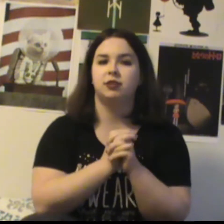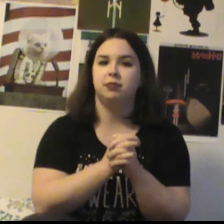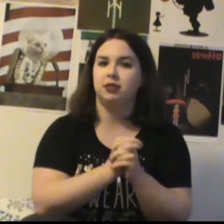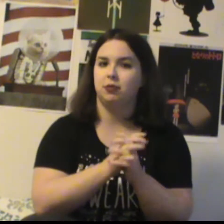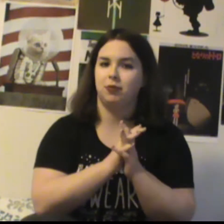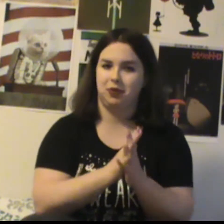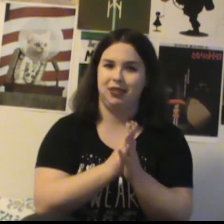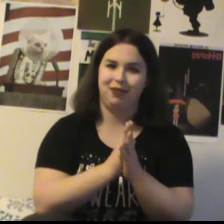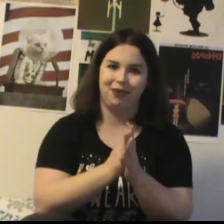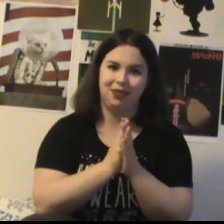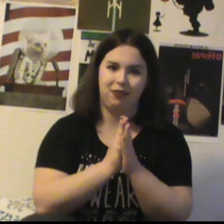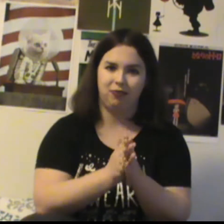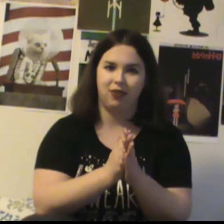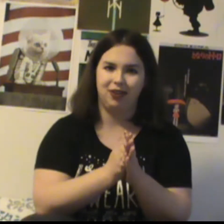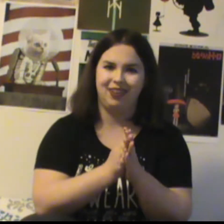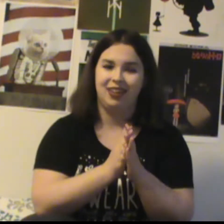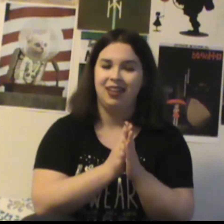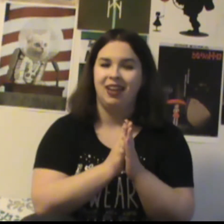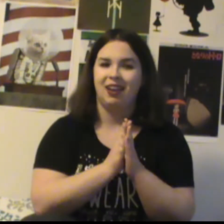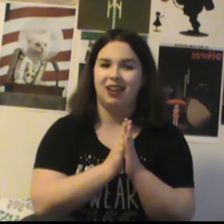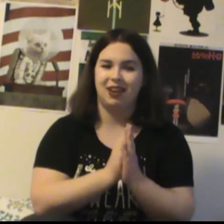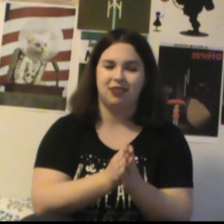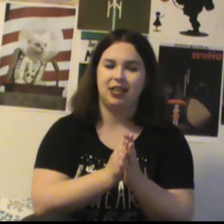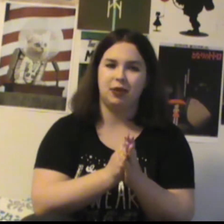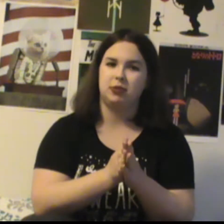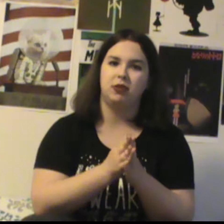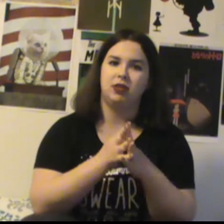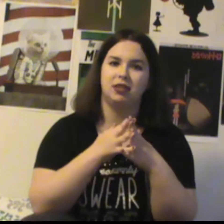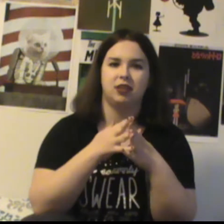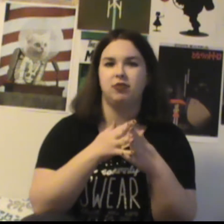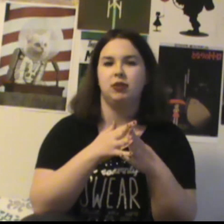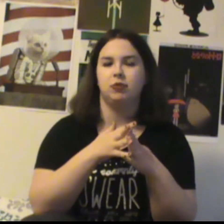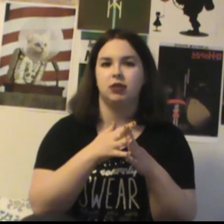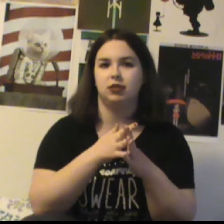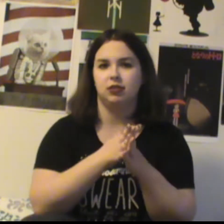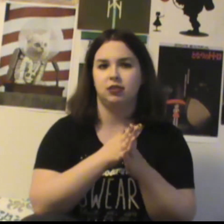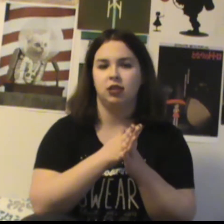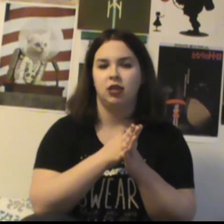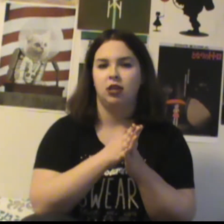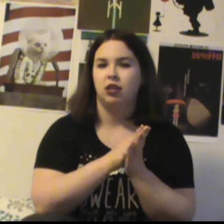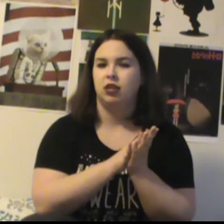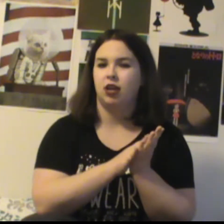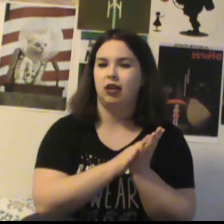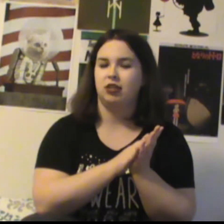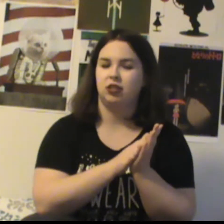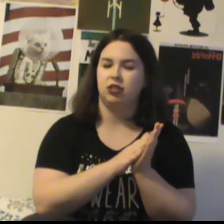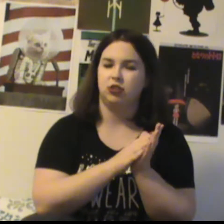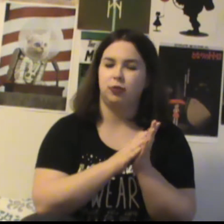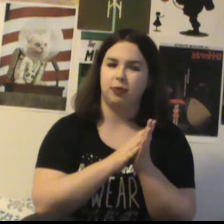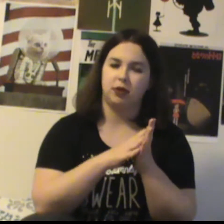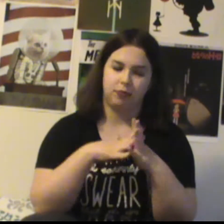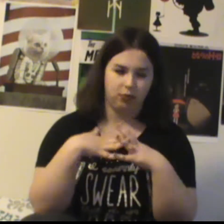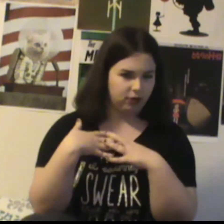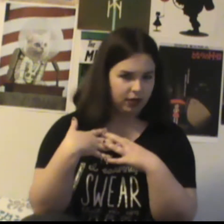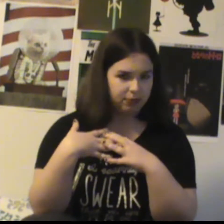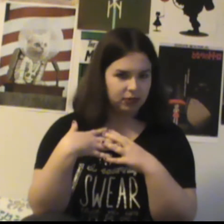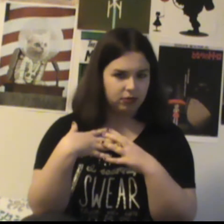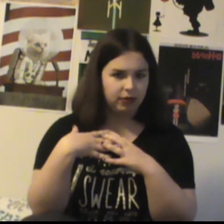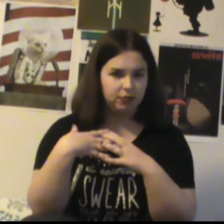was a really fun and entertaining episode that definitely was not a super important episode in my